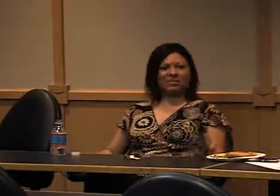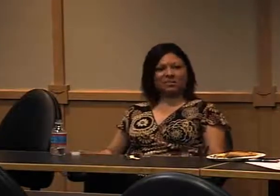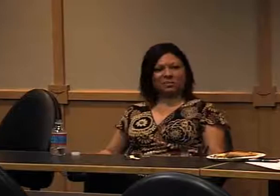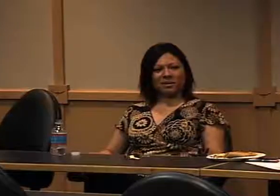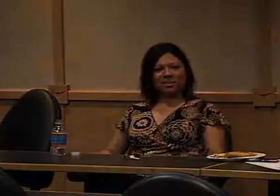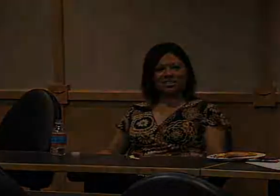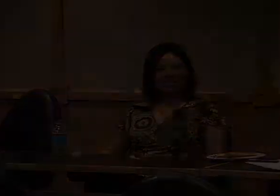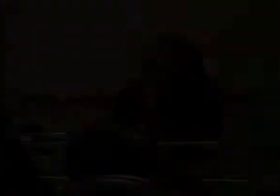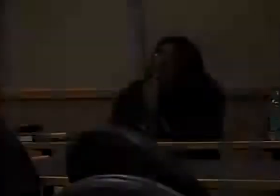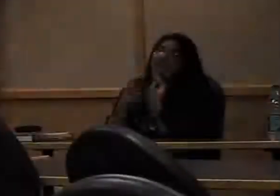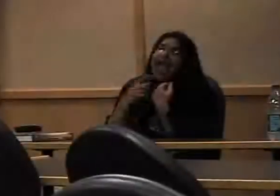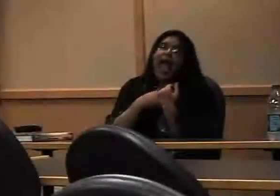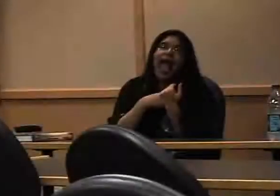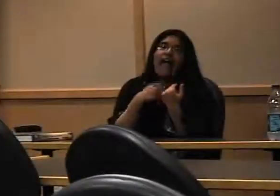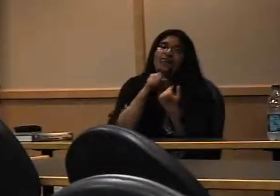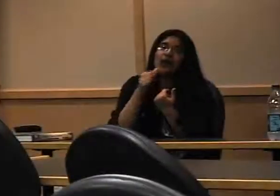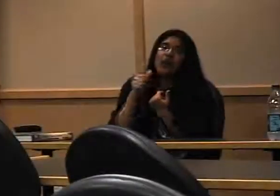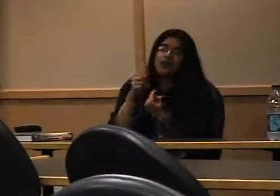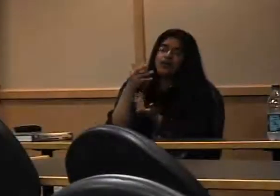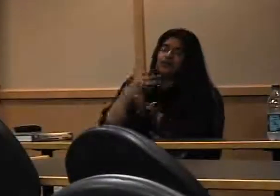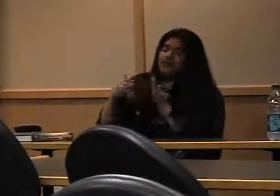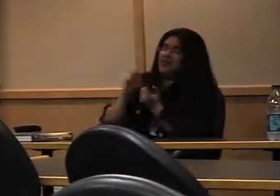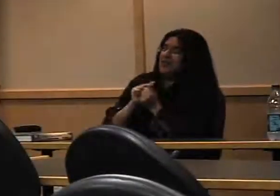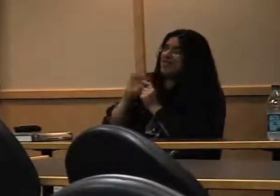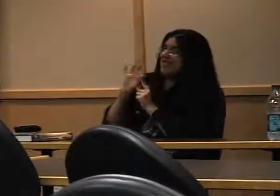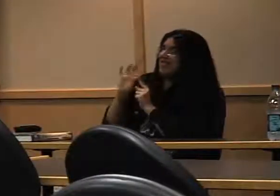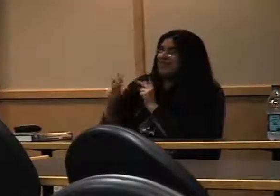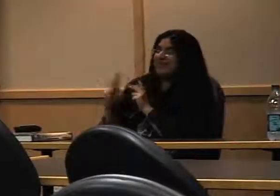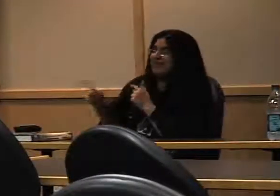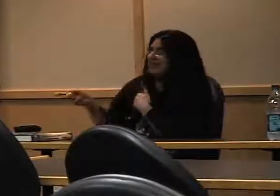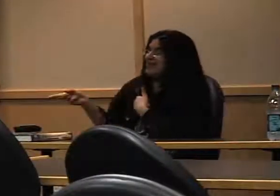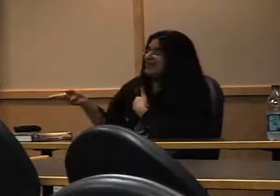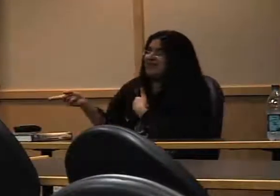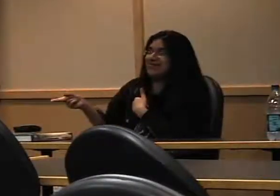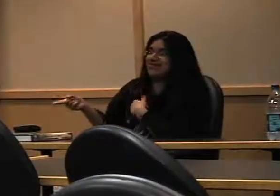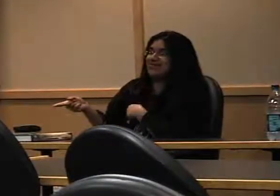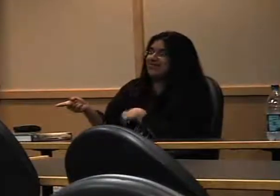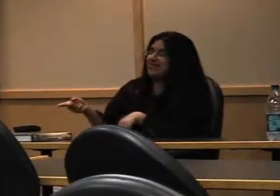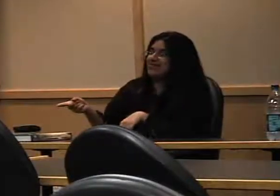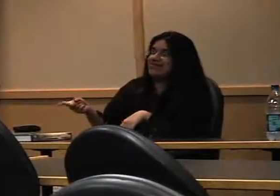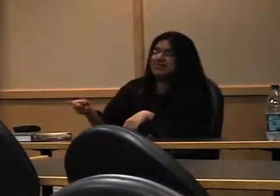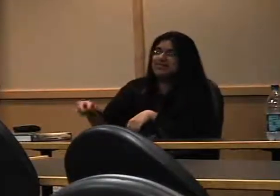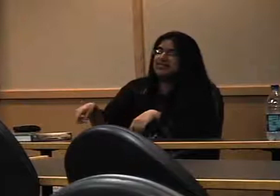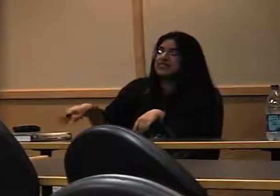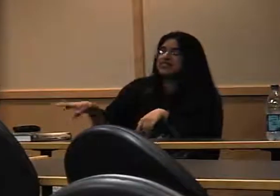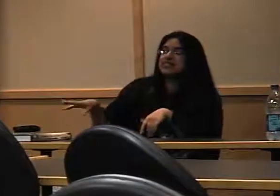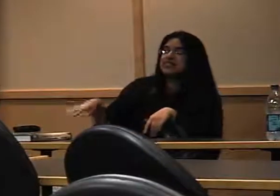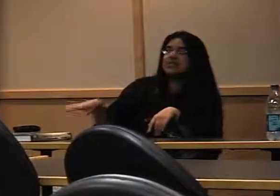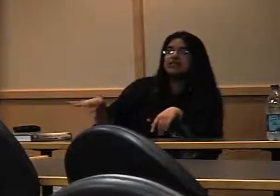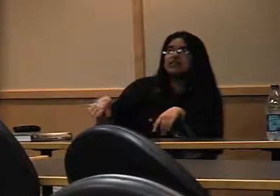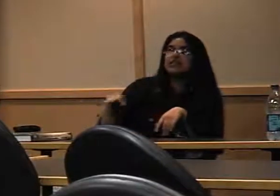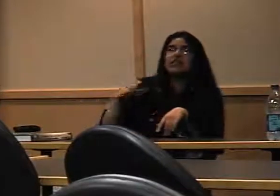so much. And, you know, I tend to not. I don't really hang out with the Pakistani